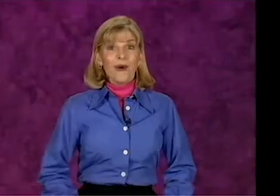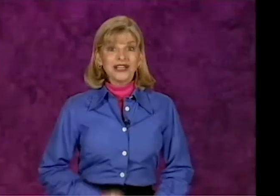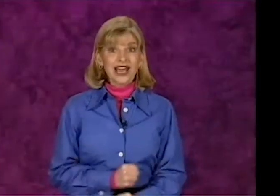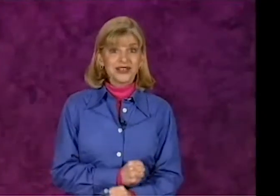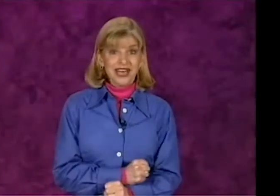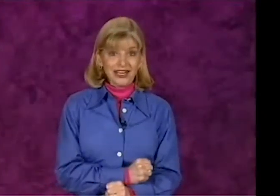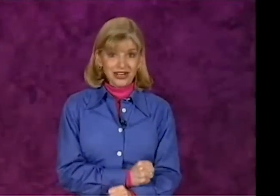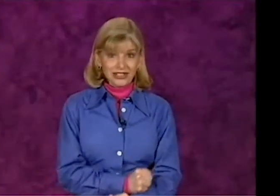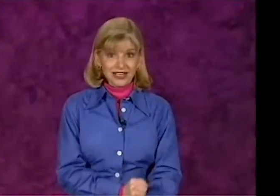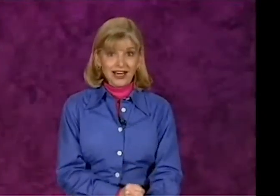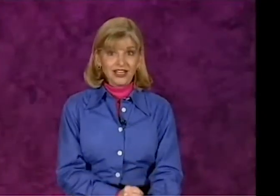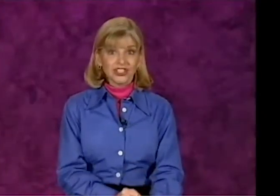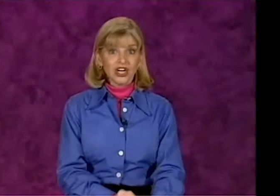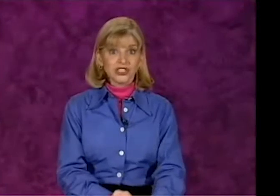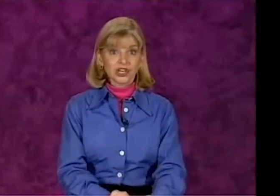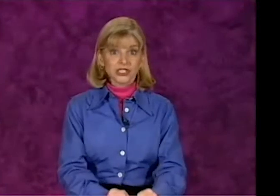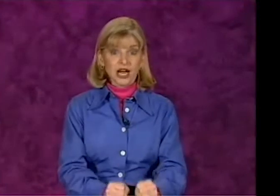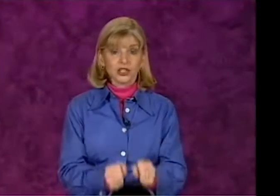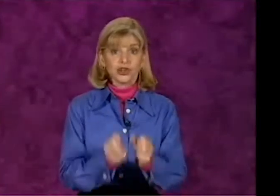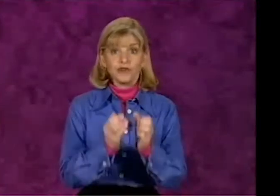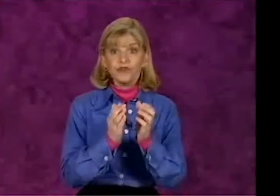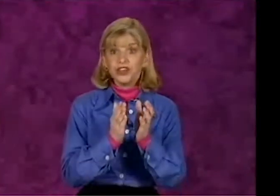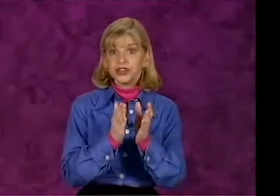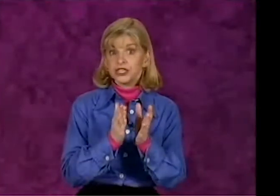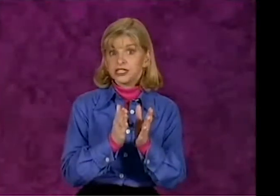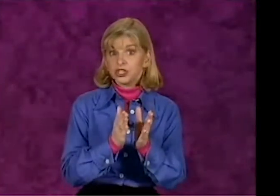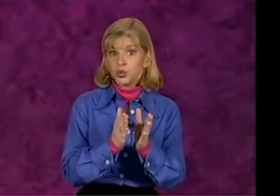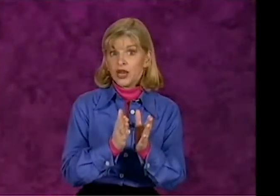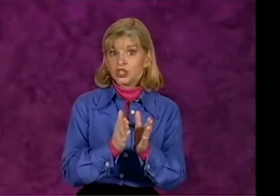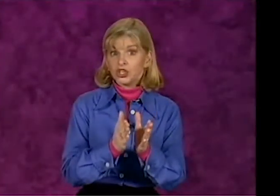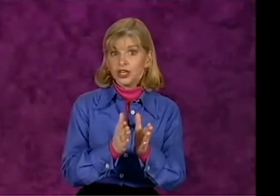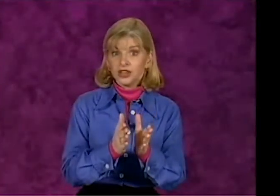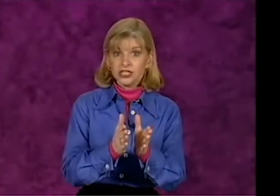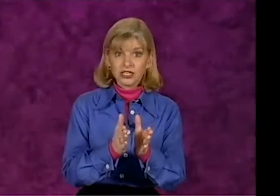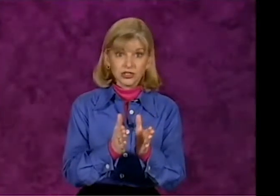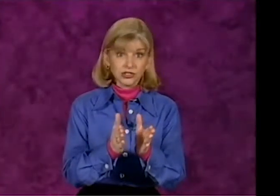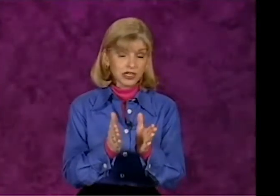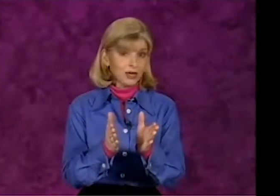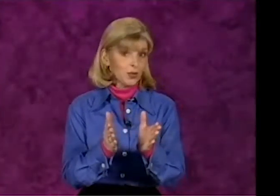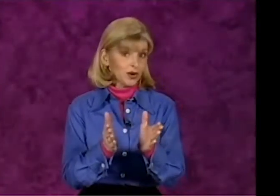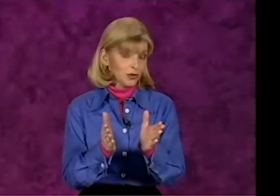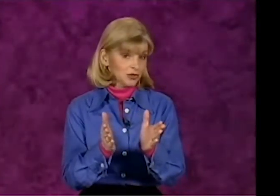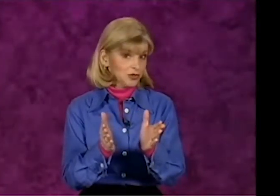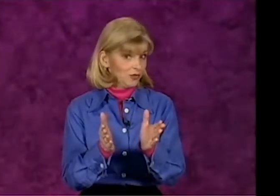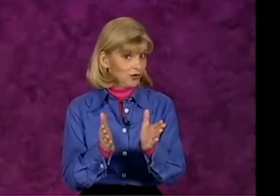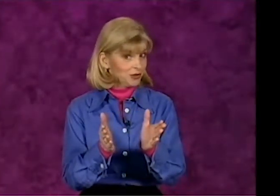Watch how Daniel and I adjust our signs to fit the situation in this little skit we're going to do for you.